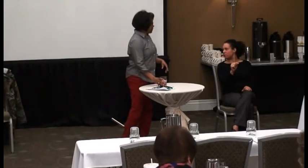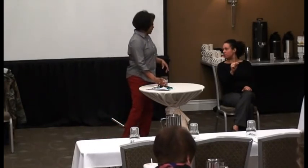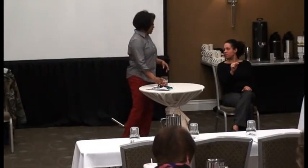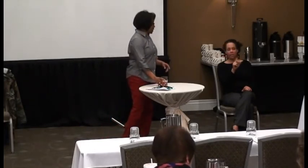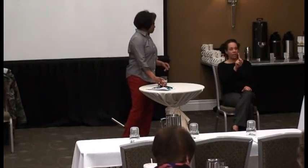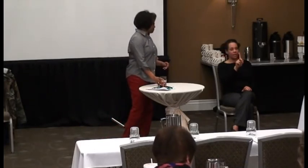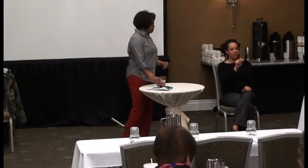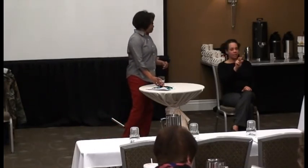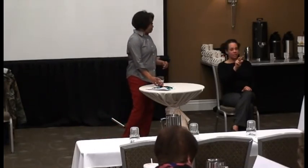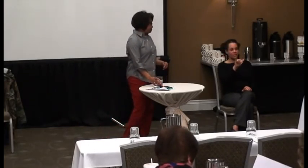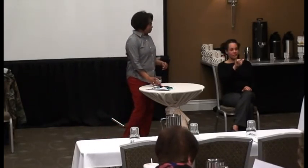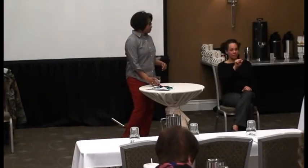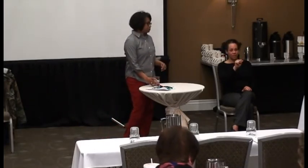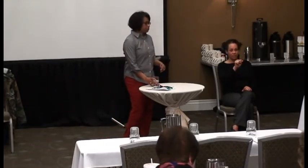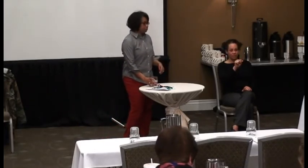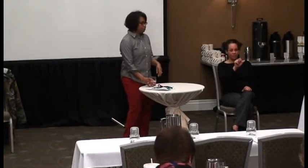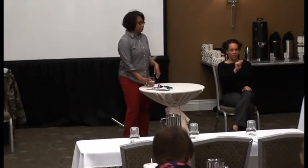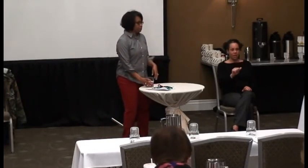Davis